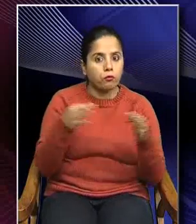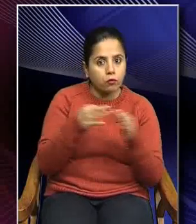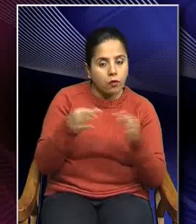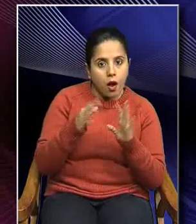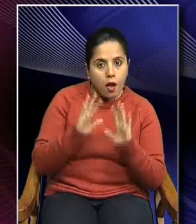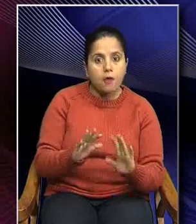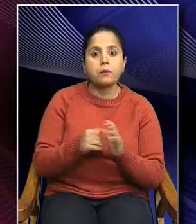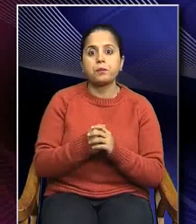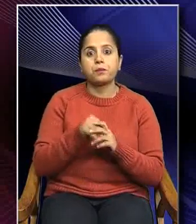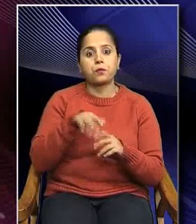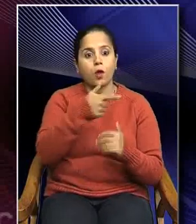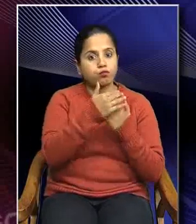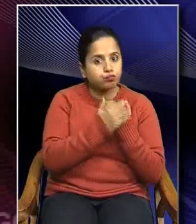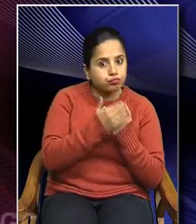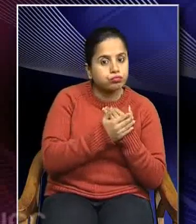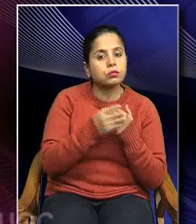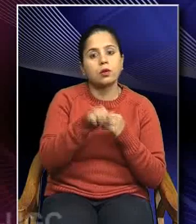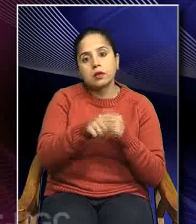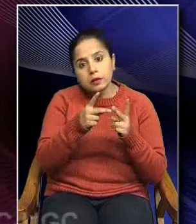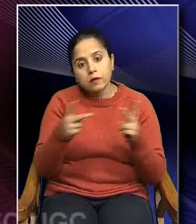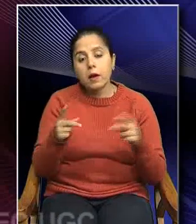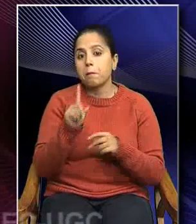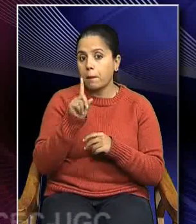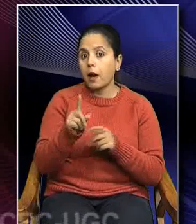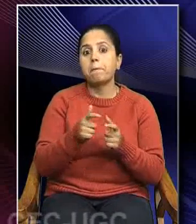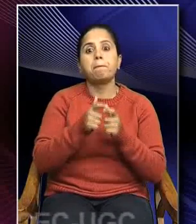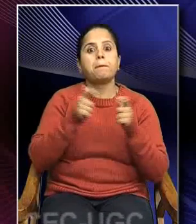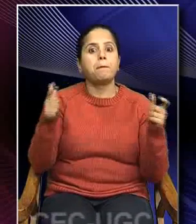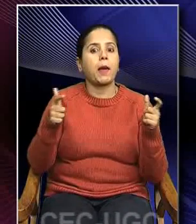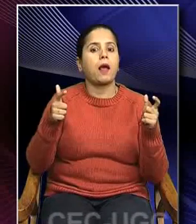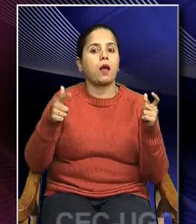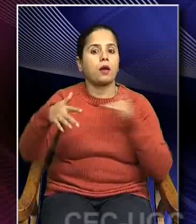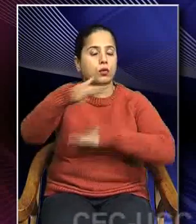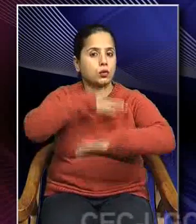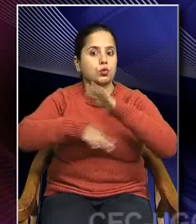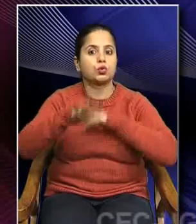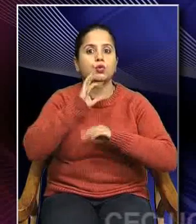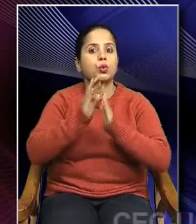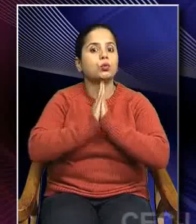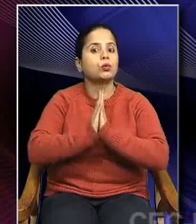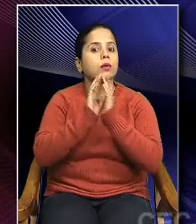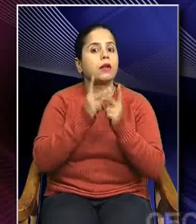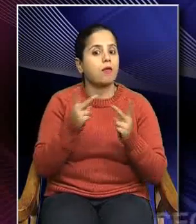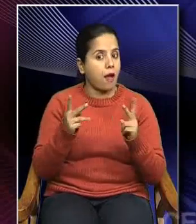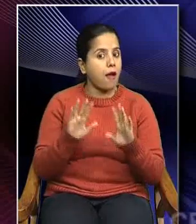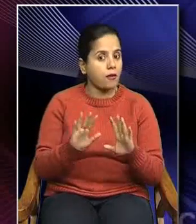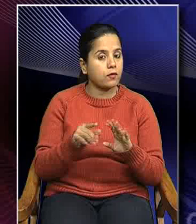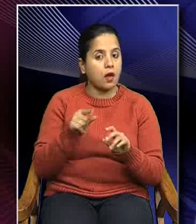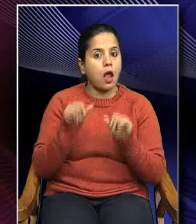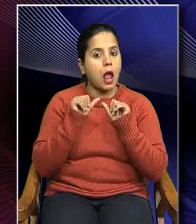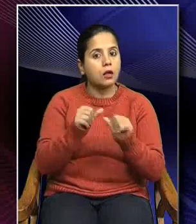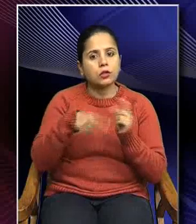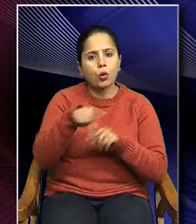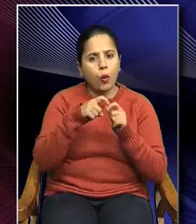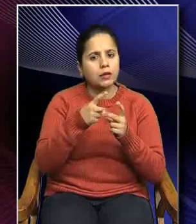they were dear to them and so forth, but big organized religions that answered these